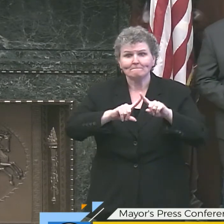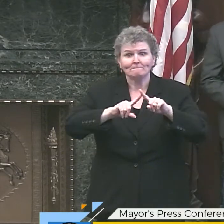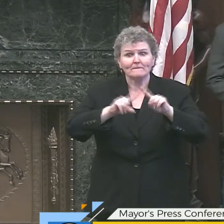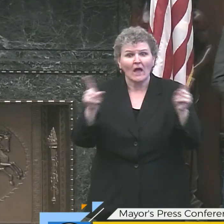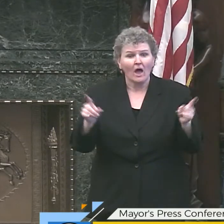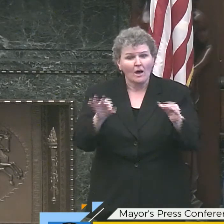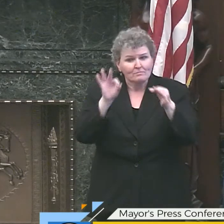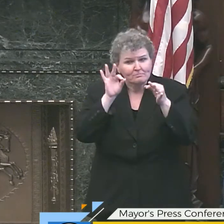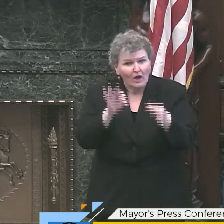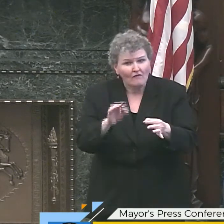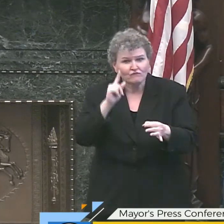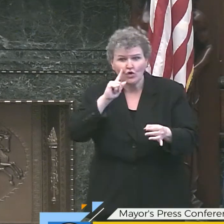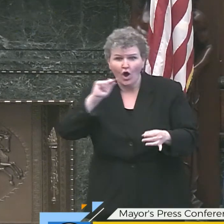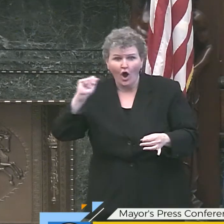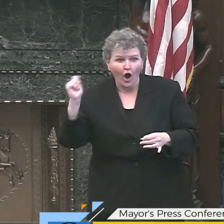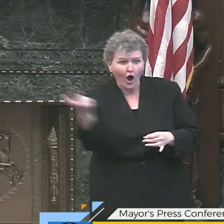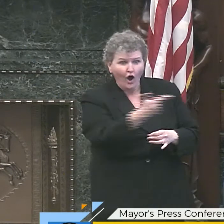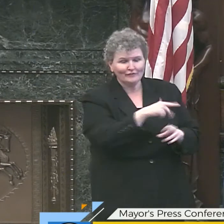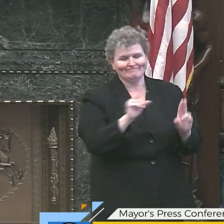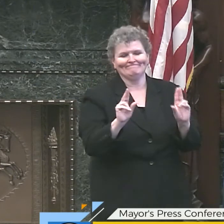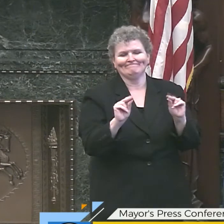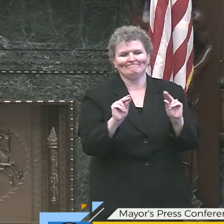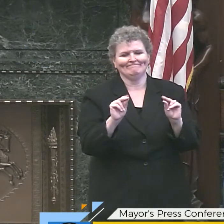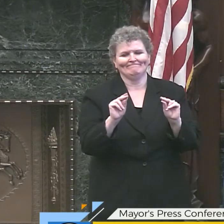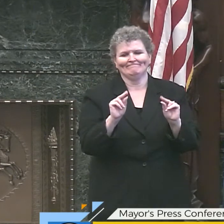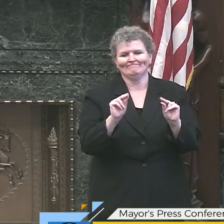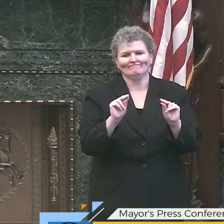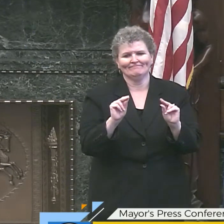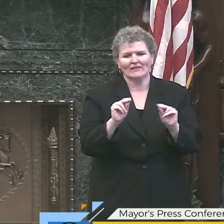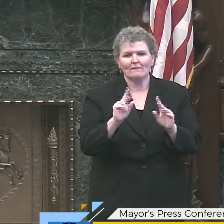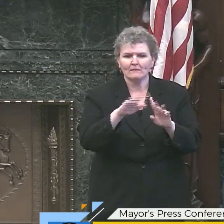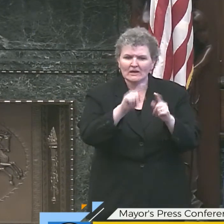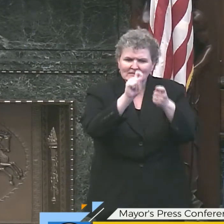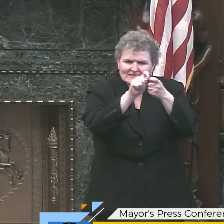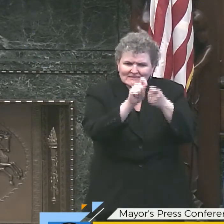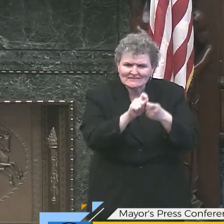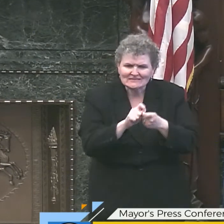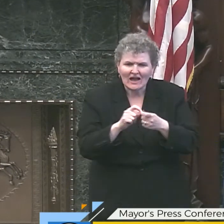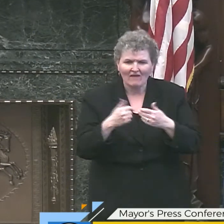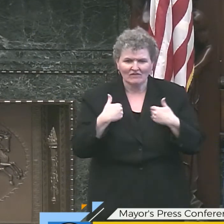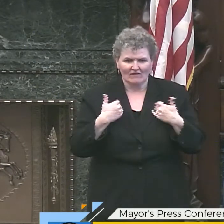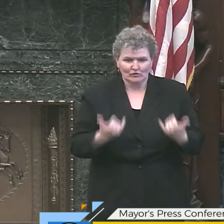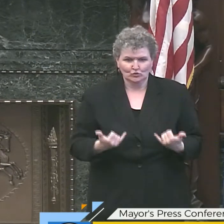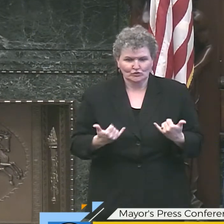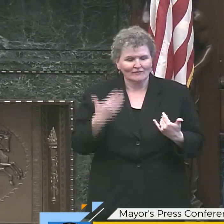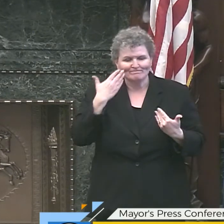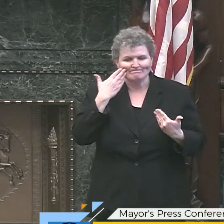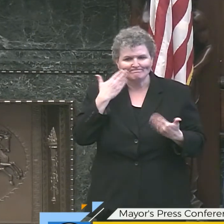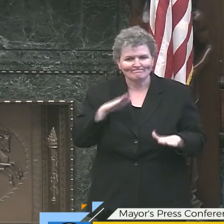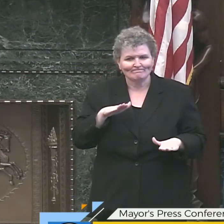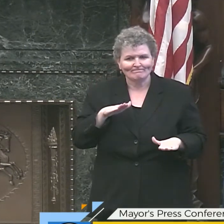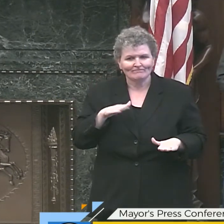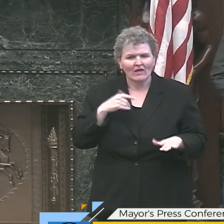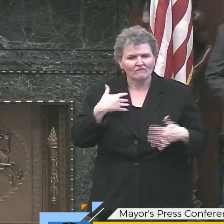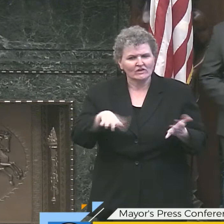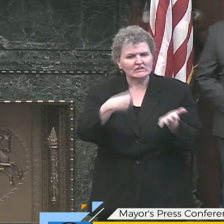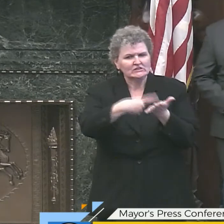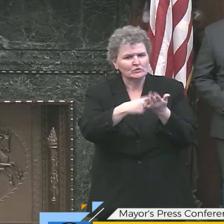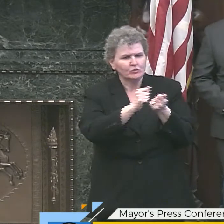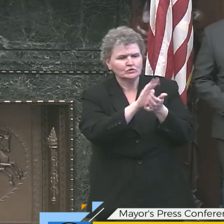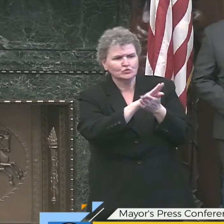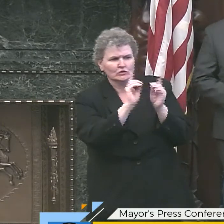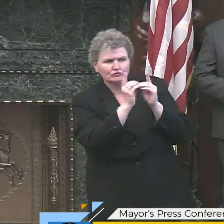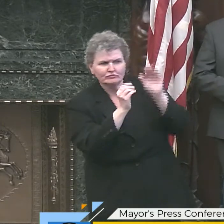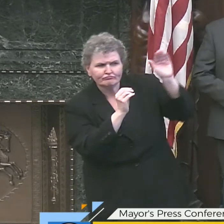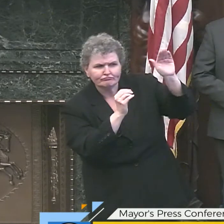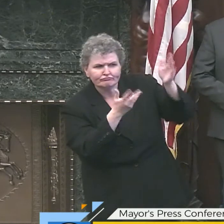and so we're going to continue to work through that, but I don't have those details today, and certainly we'll see if we can provide those details working with the